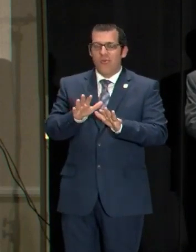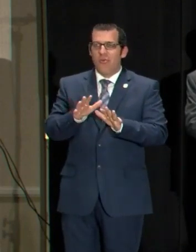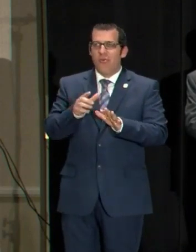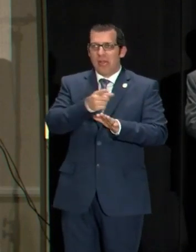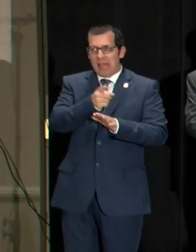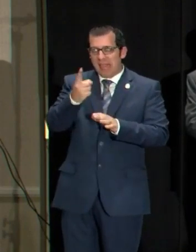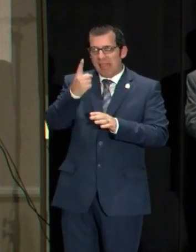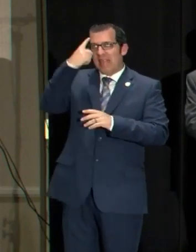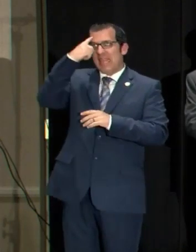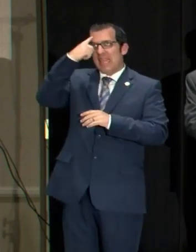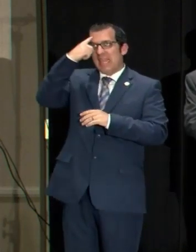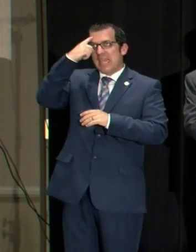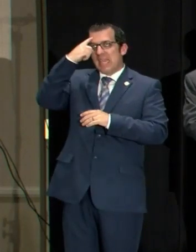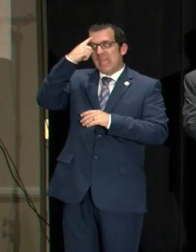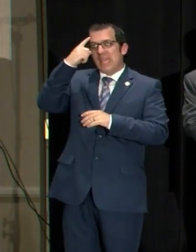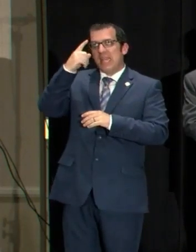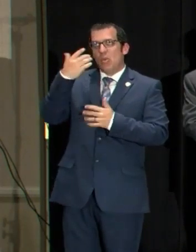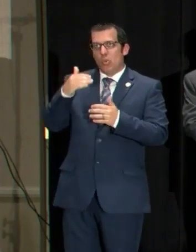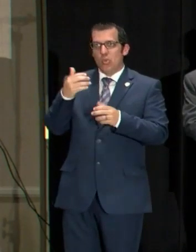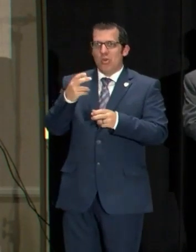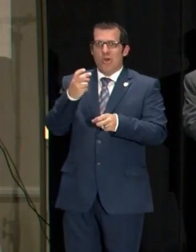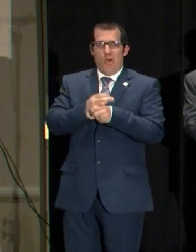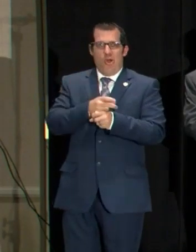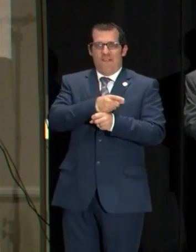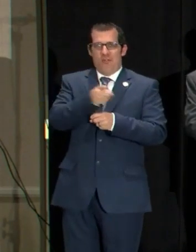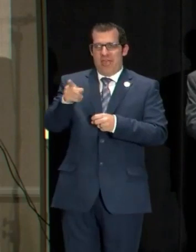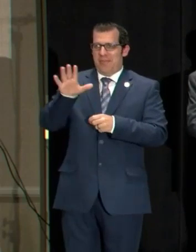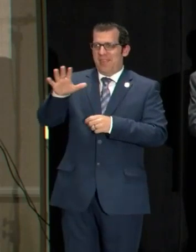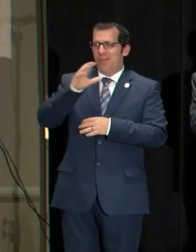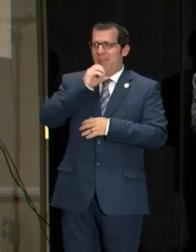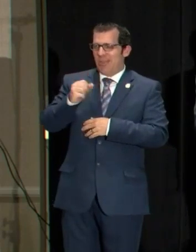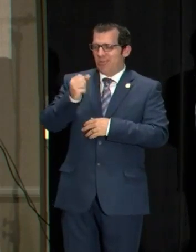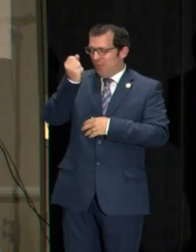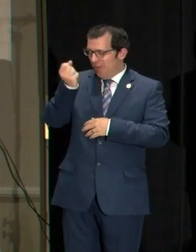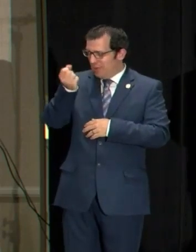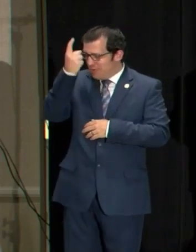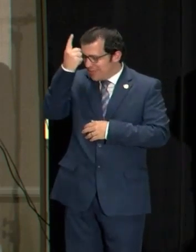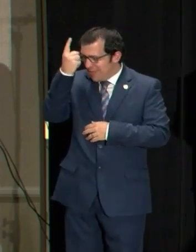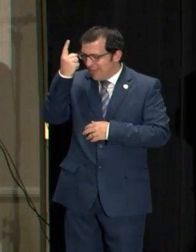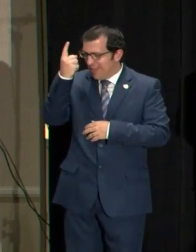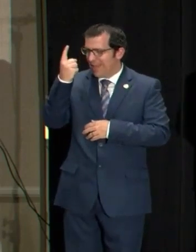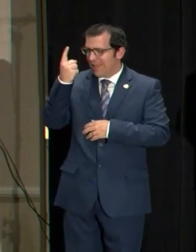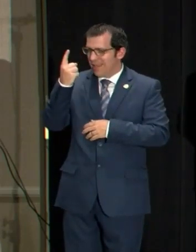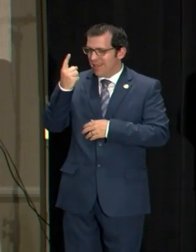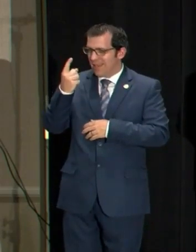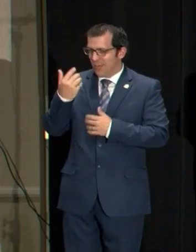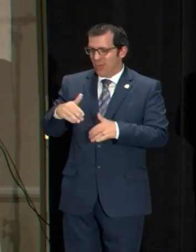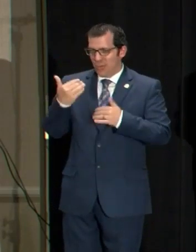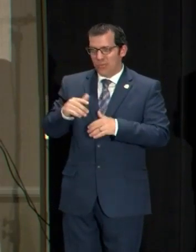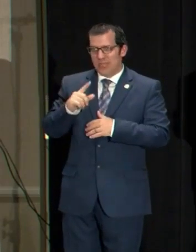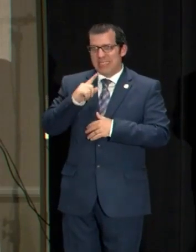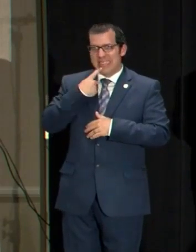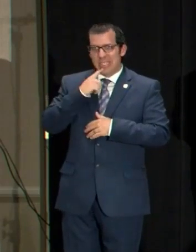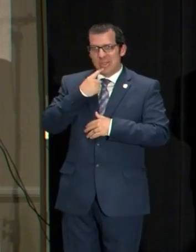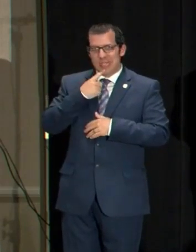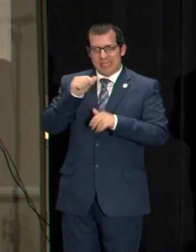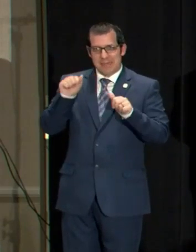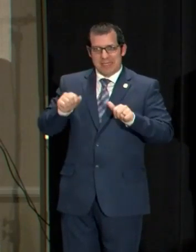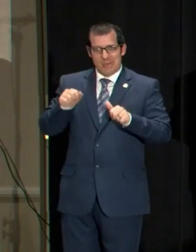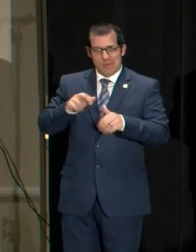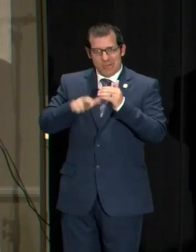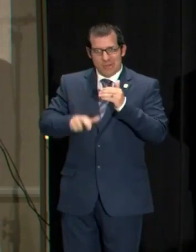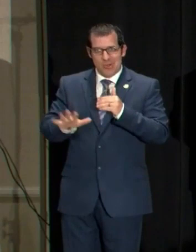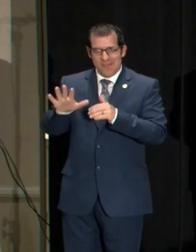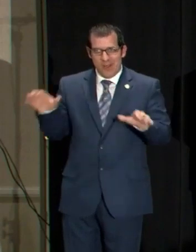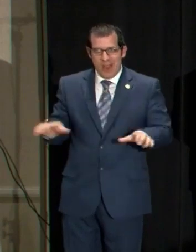to think, and it's hard for them at that age to understand the repercussions of their